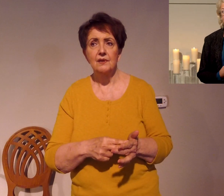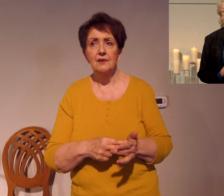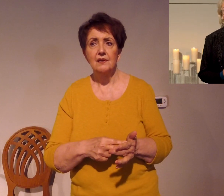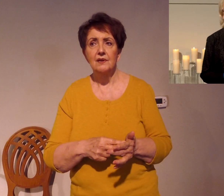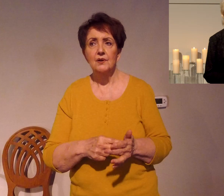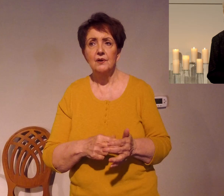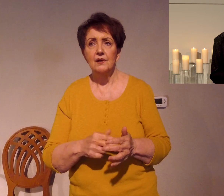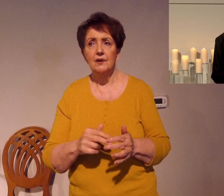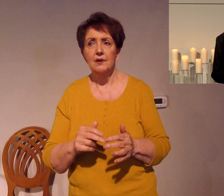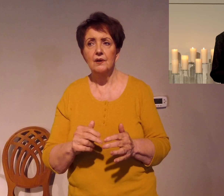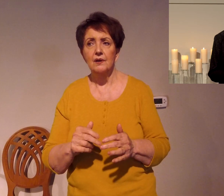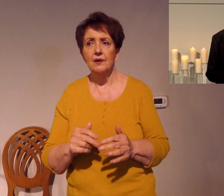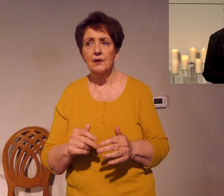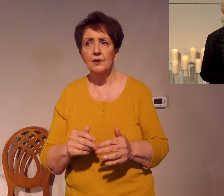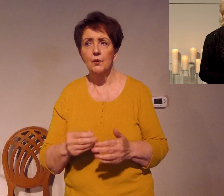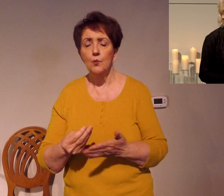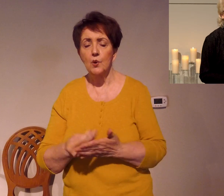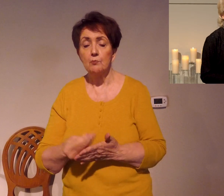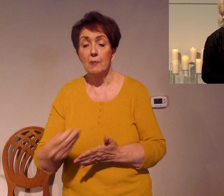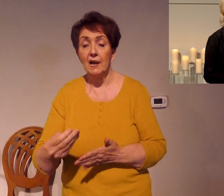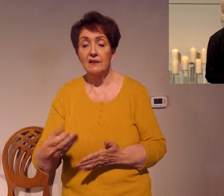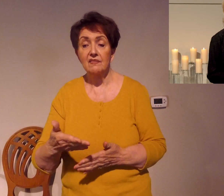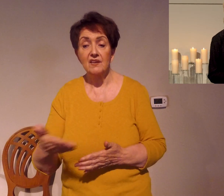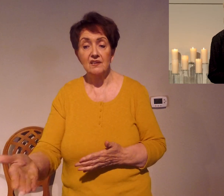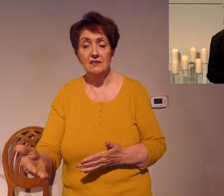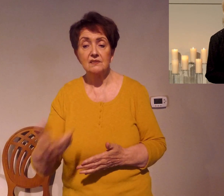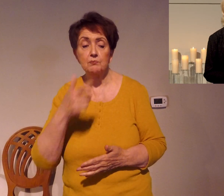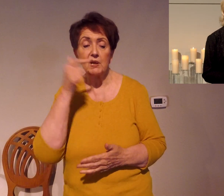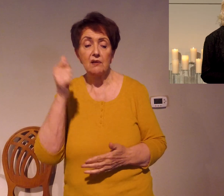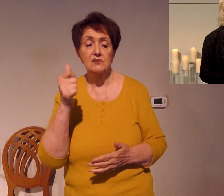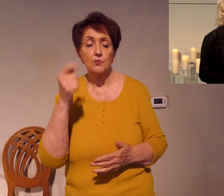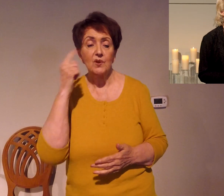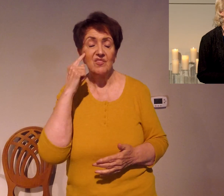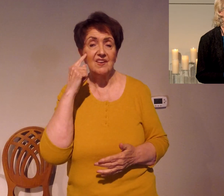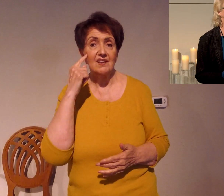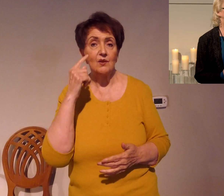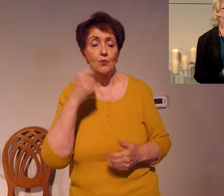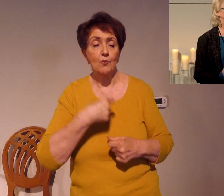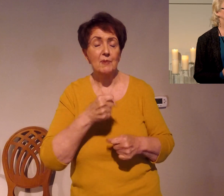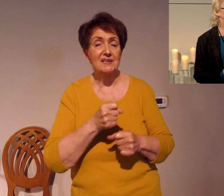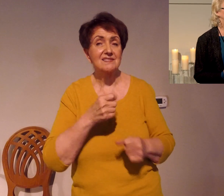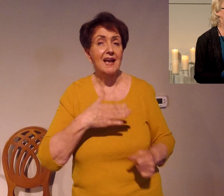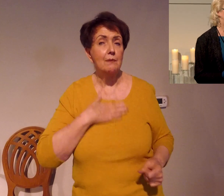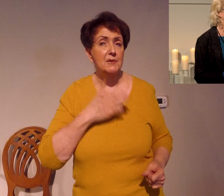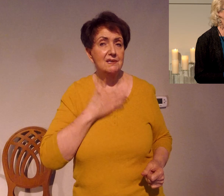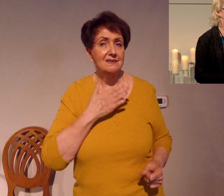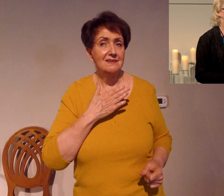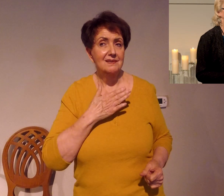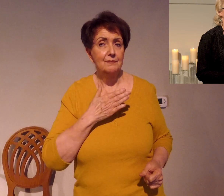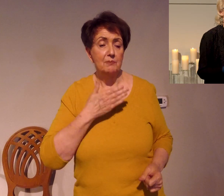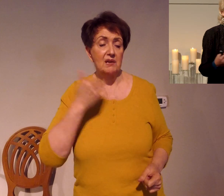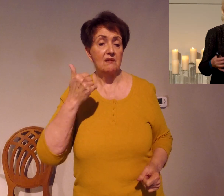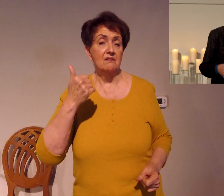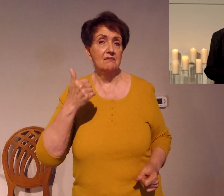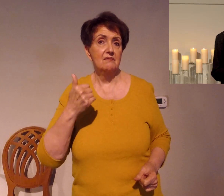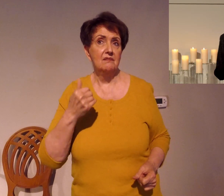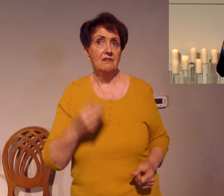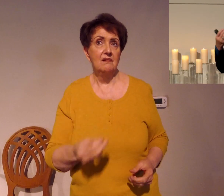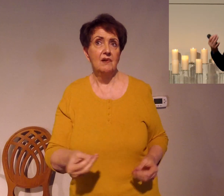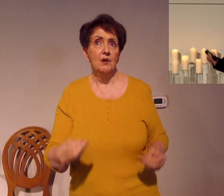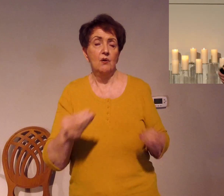potentially buying things because we think somehow it will make us happy, better,